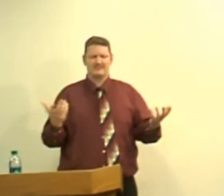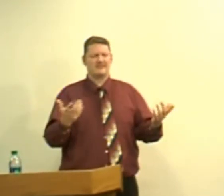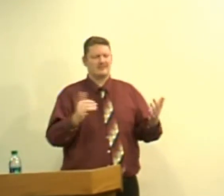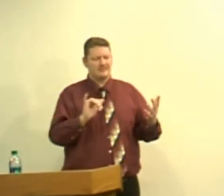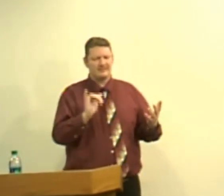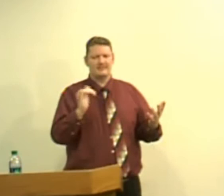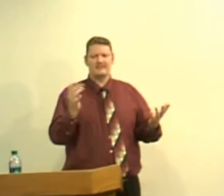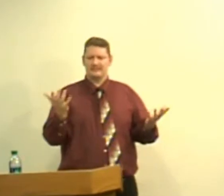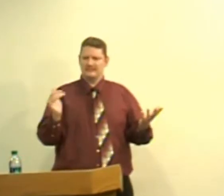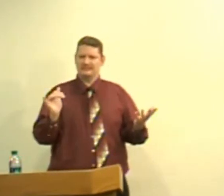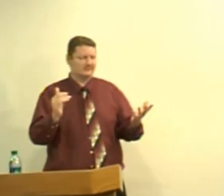desires.